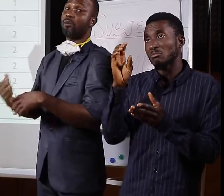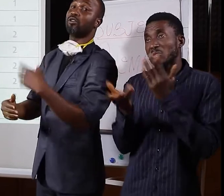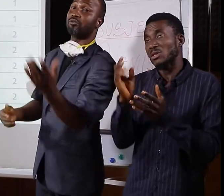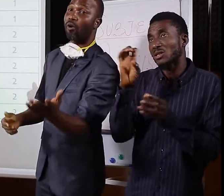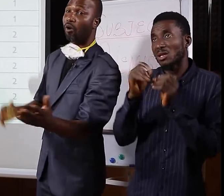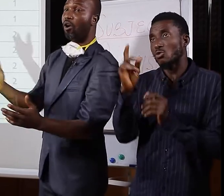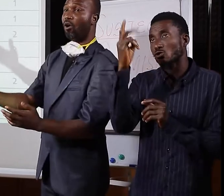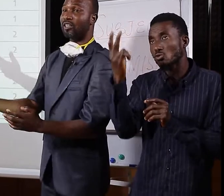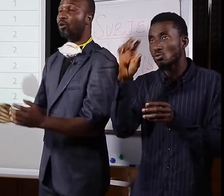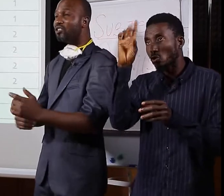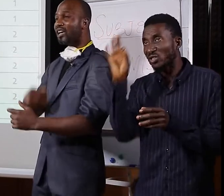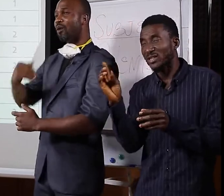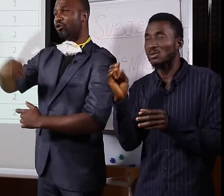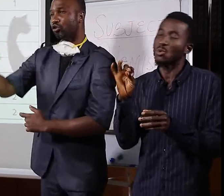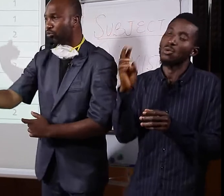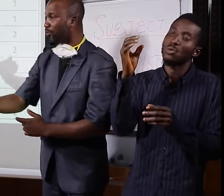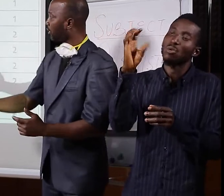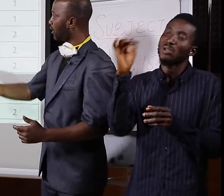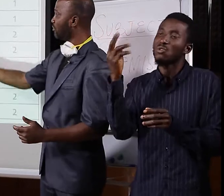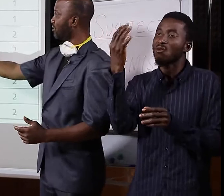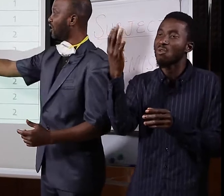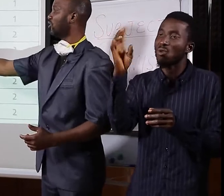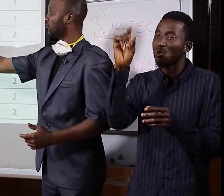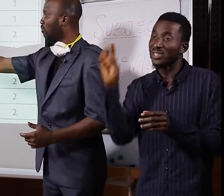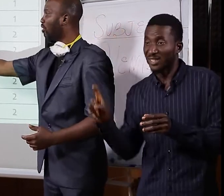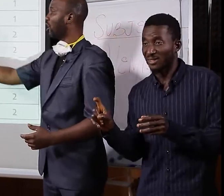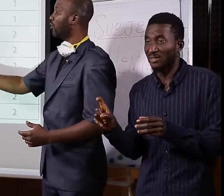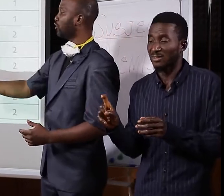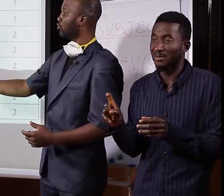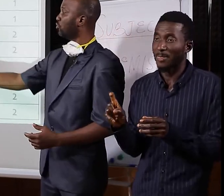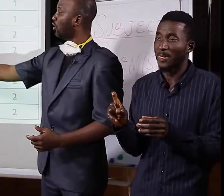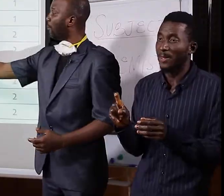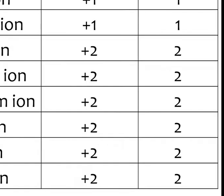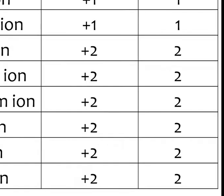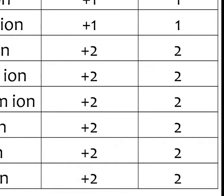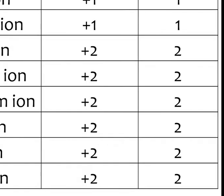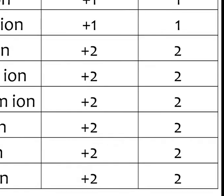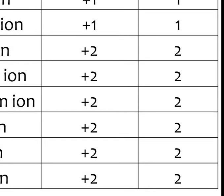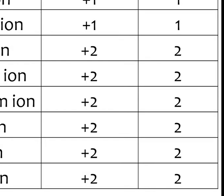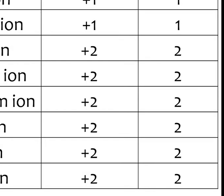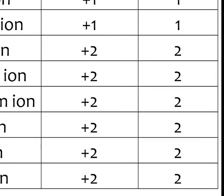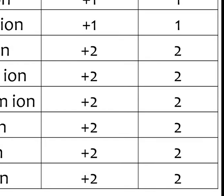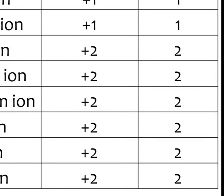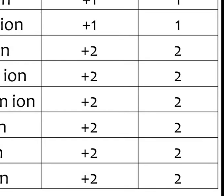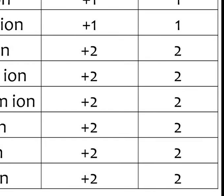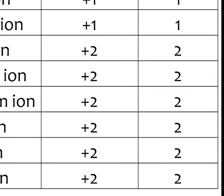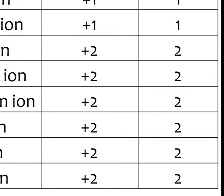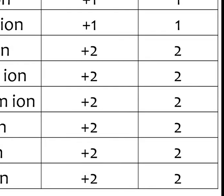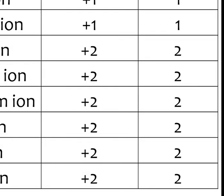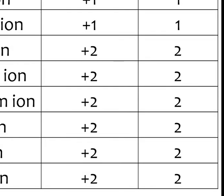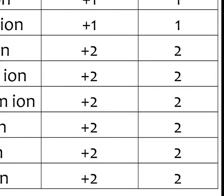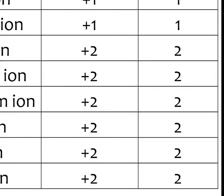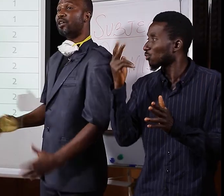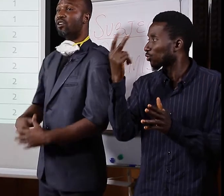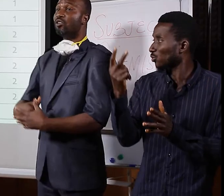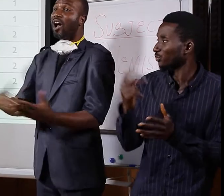of carbon 4 oxide. So when you say carbon 2, it means that the oxidation number of carbon is 2. Magnesium is +2. Calcium is